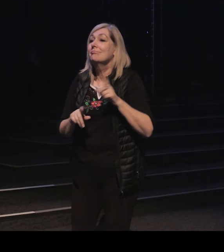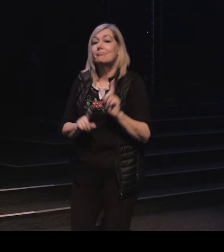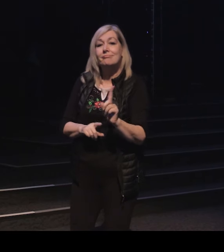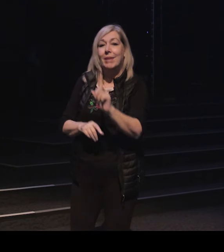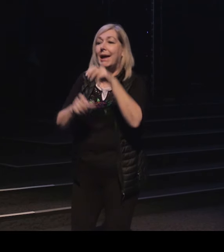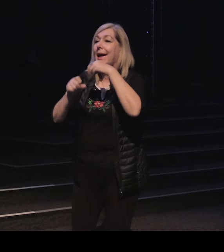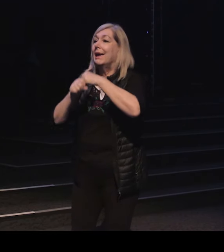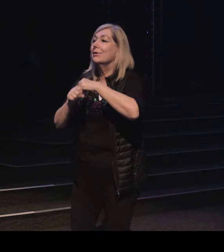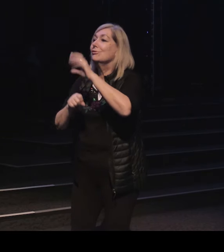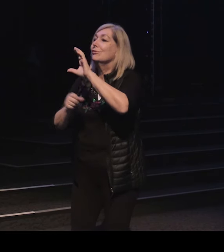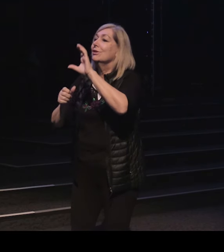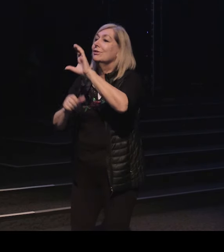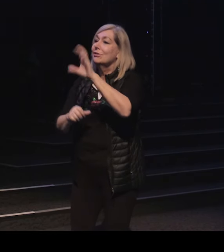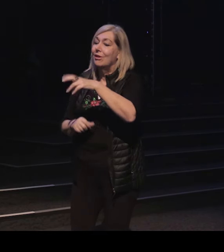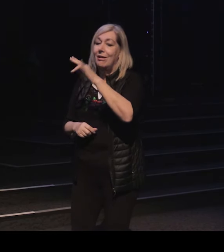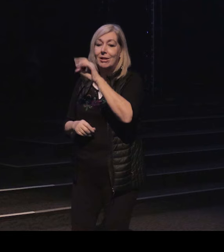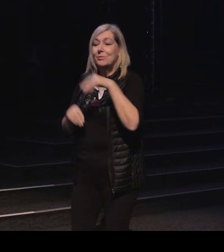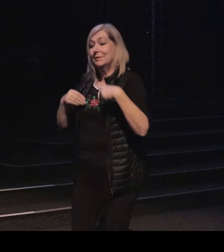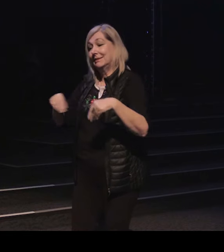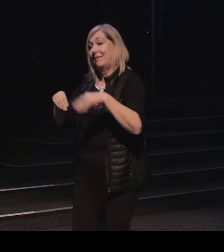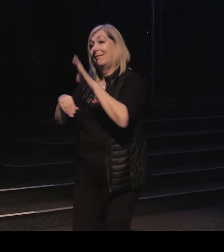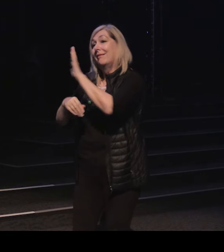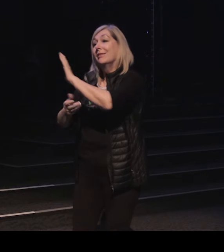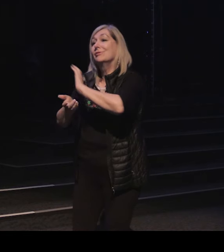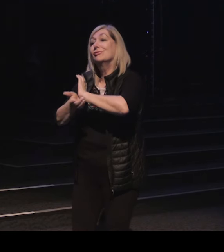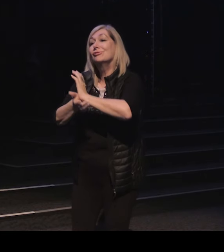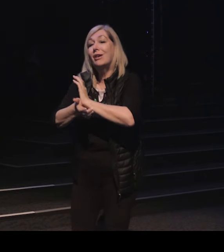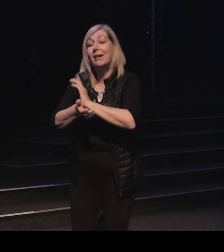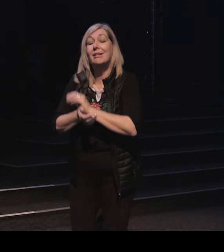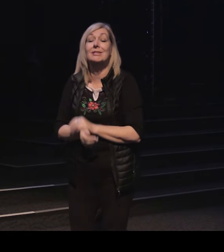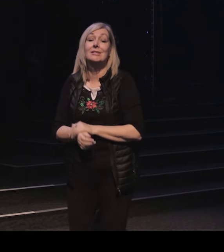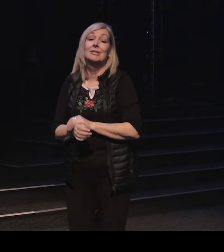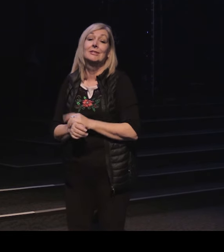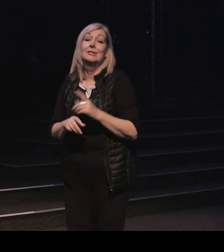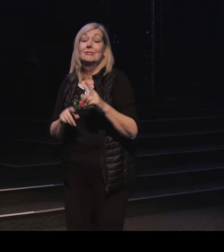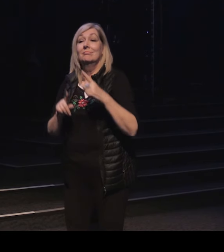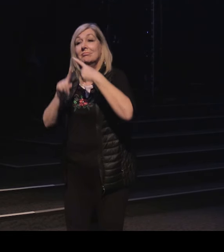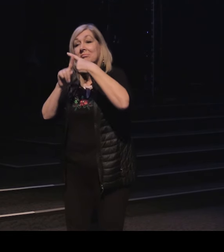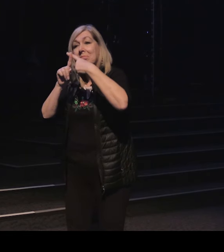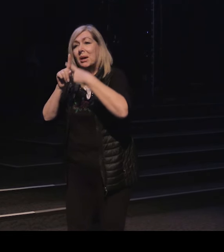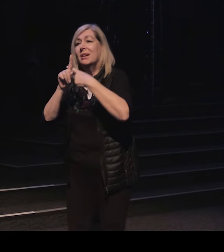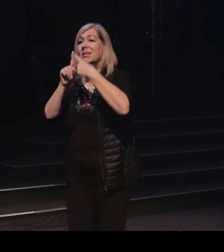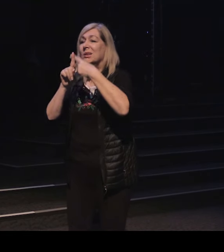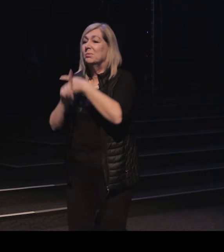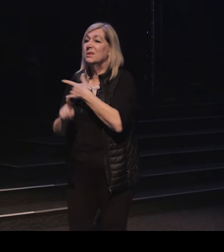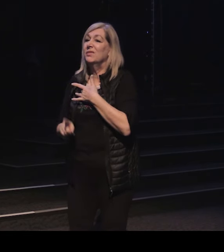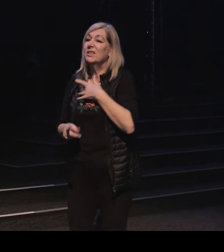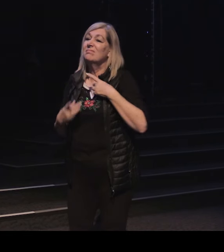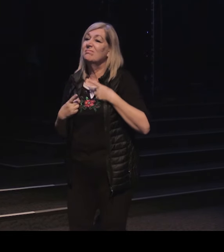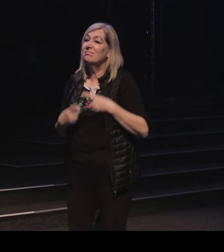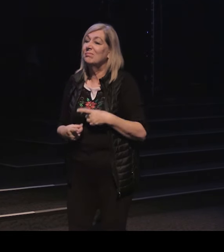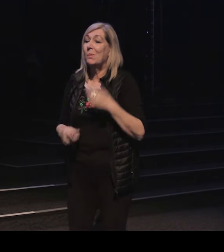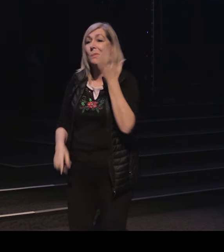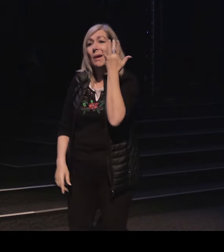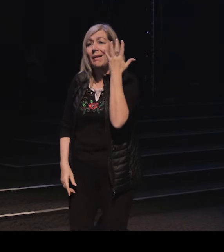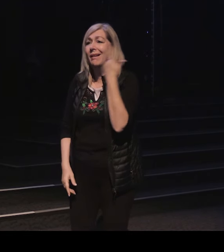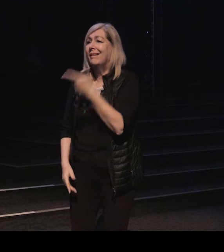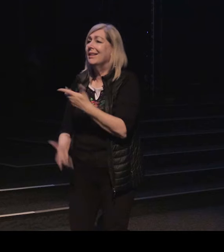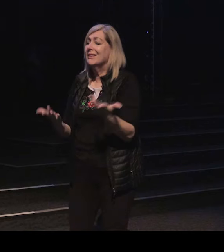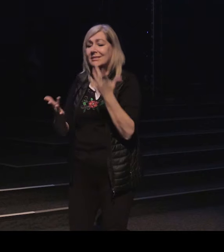to sell the cheese. As the months passed, the young boy began to despair because he was not making any money